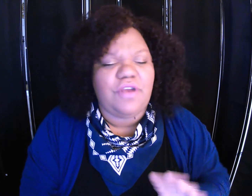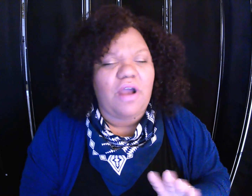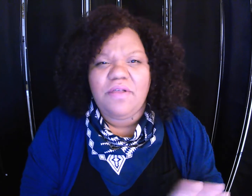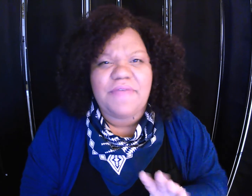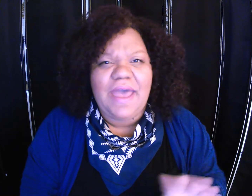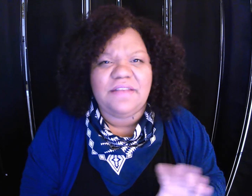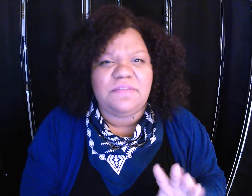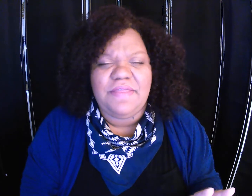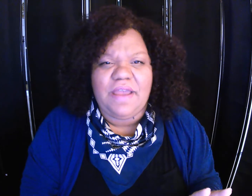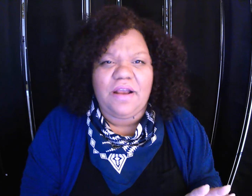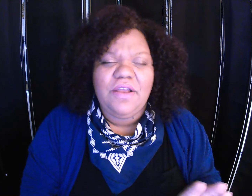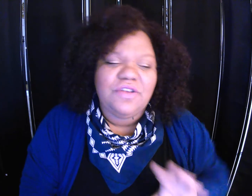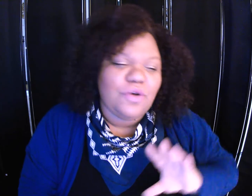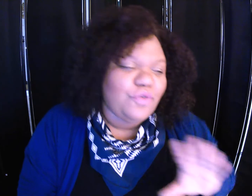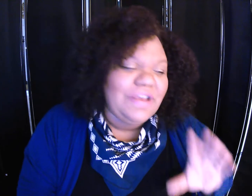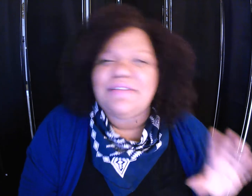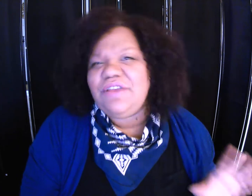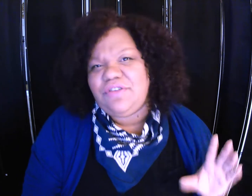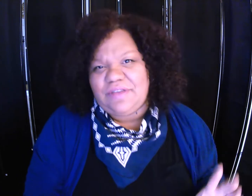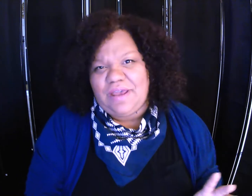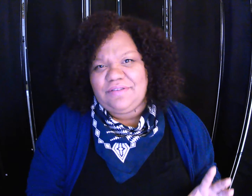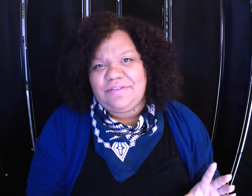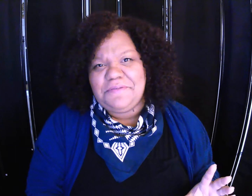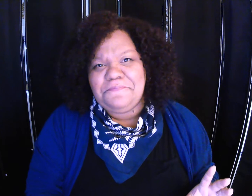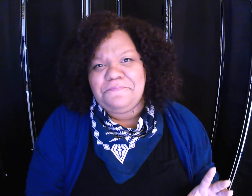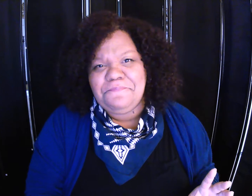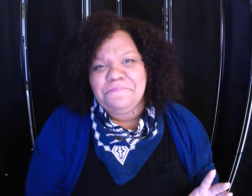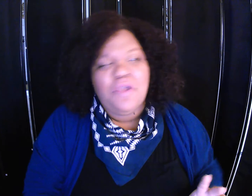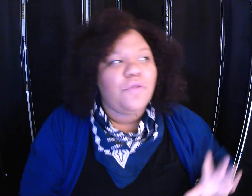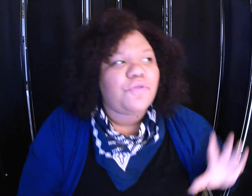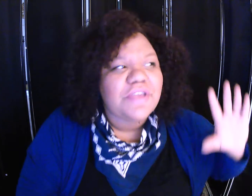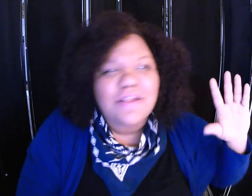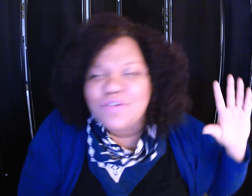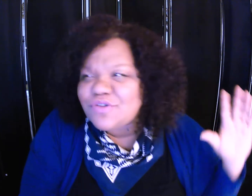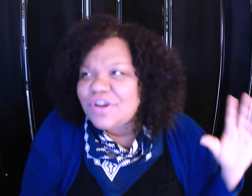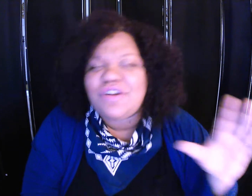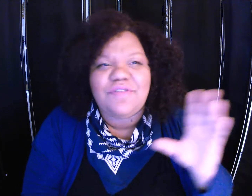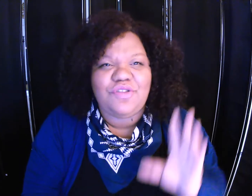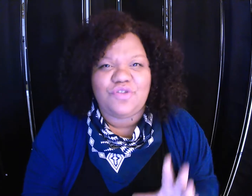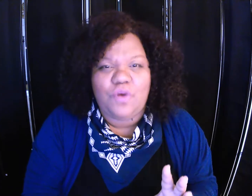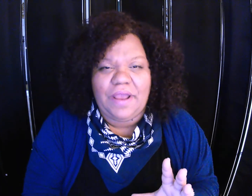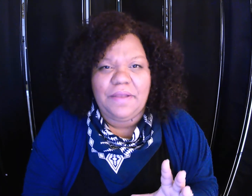all of that has been there. So Green teaches us, through the illustration of this story,